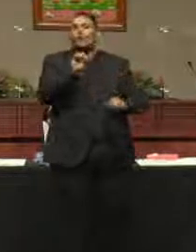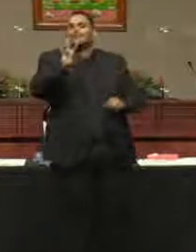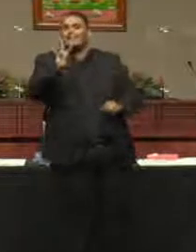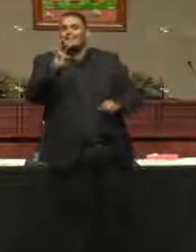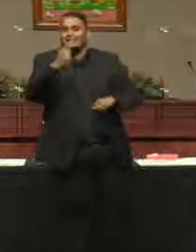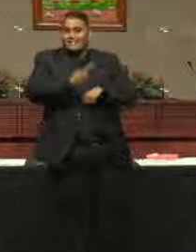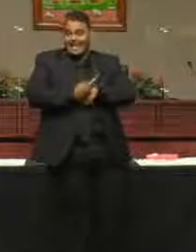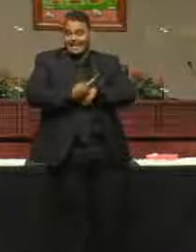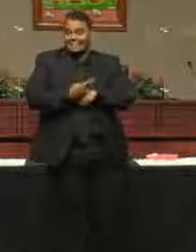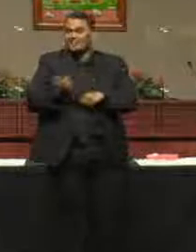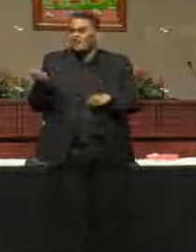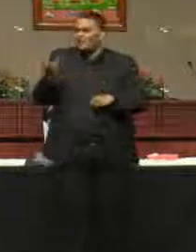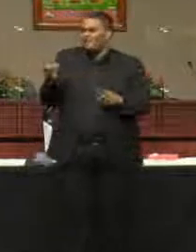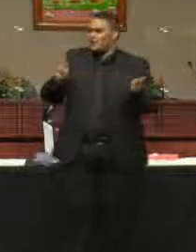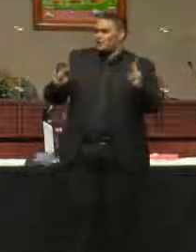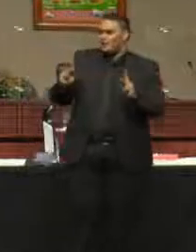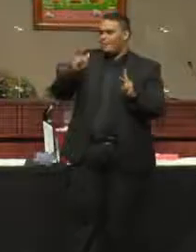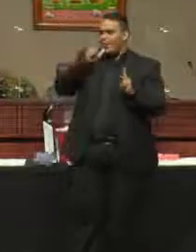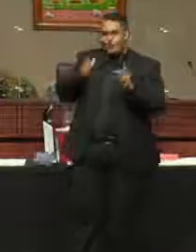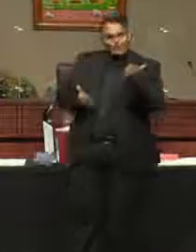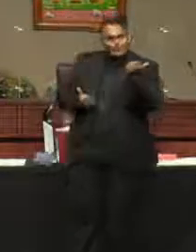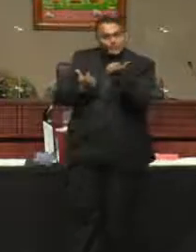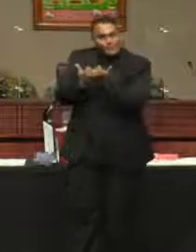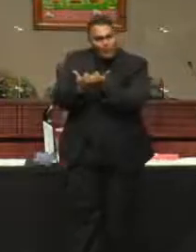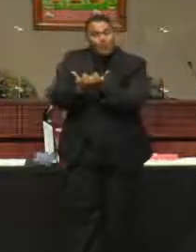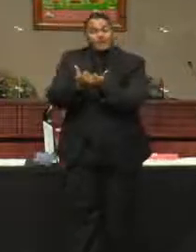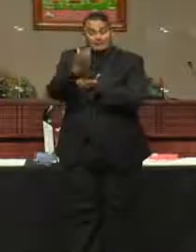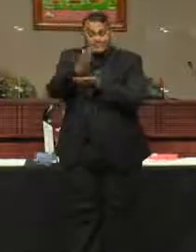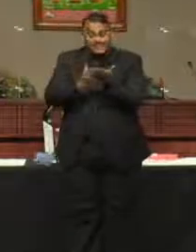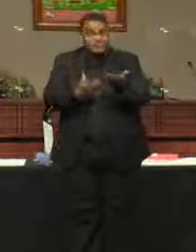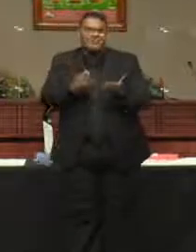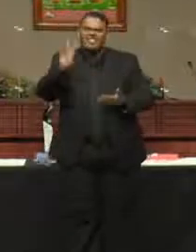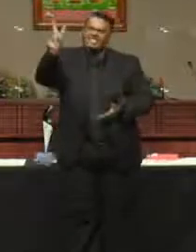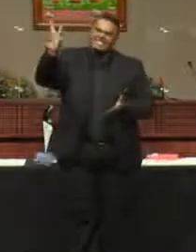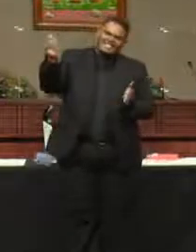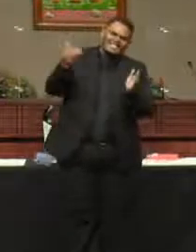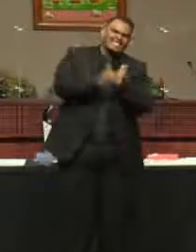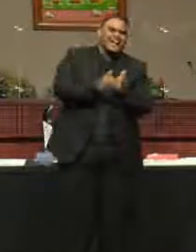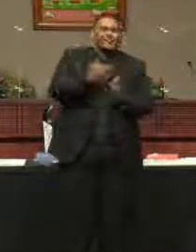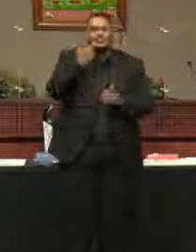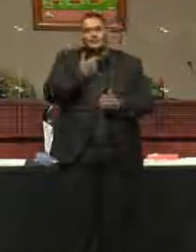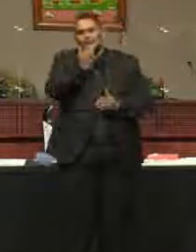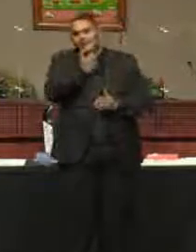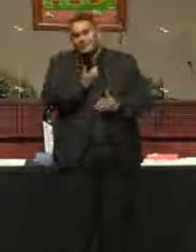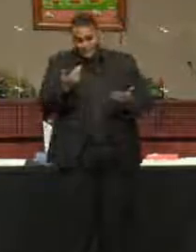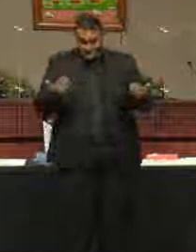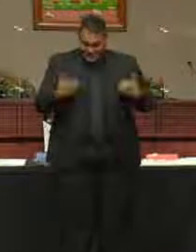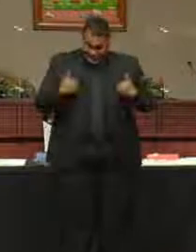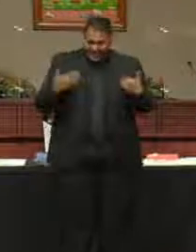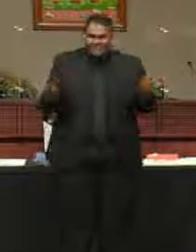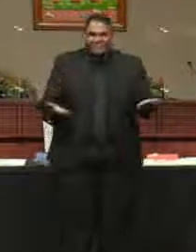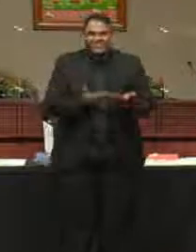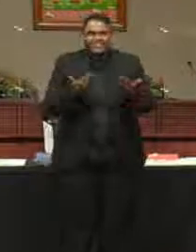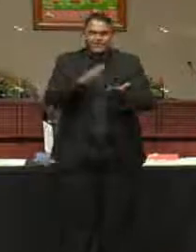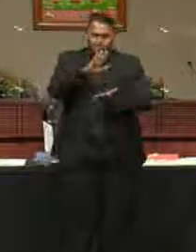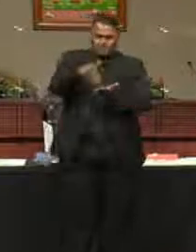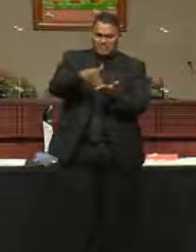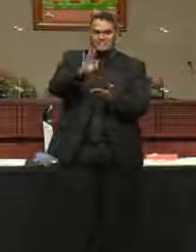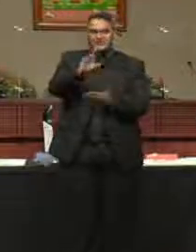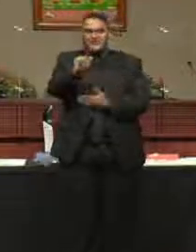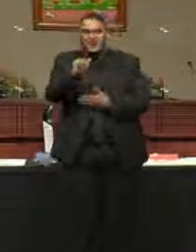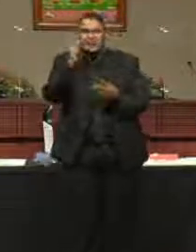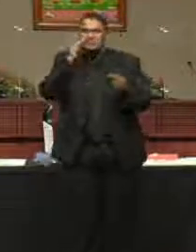who patronized some of the 6,000 restaurants that we have here in Central Florida. You can see the